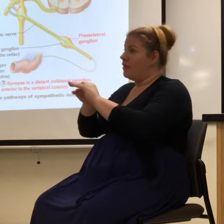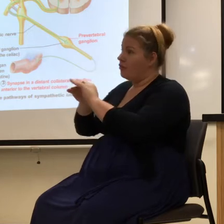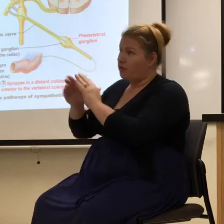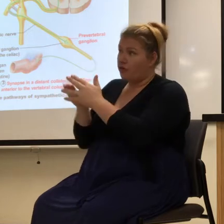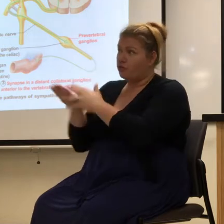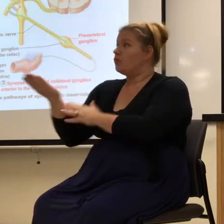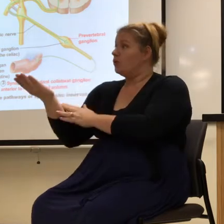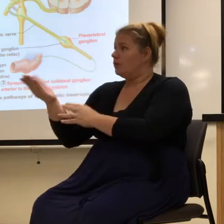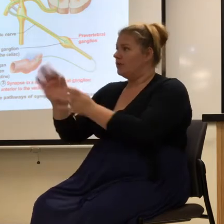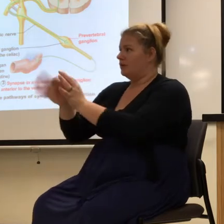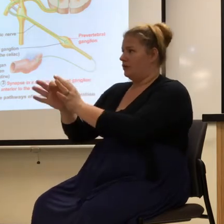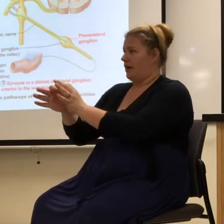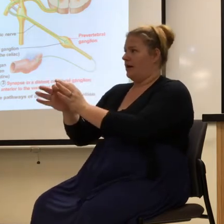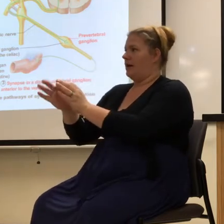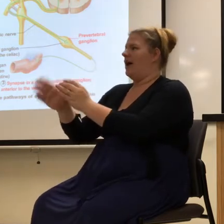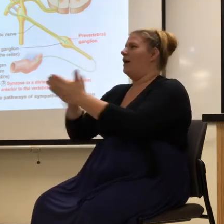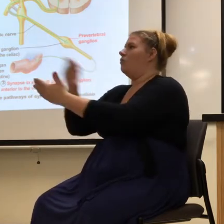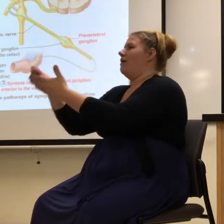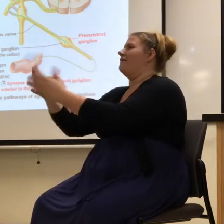ganglion.